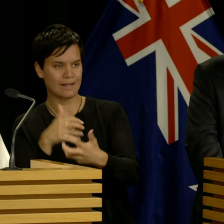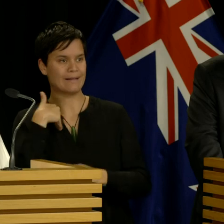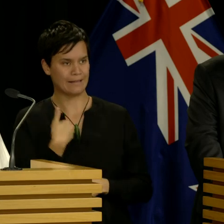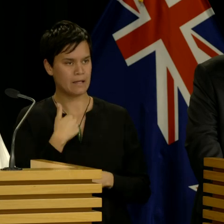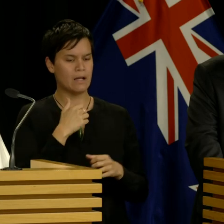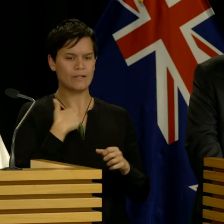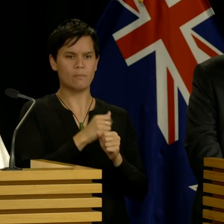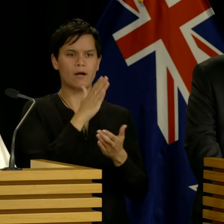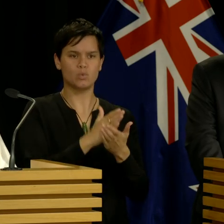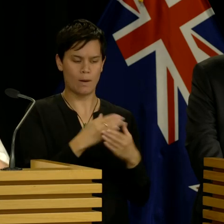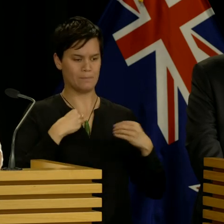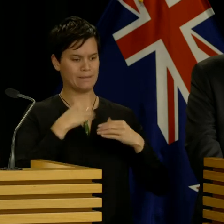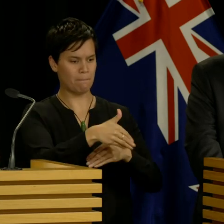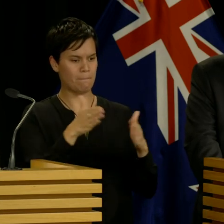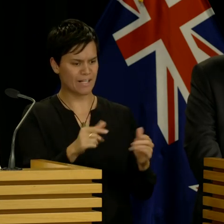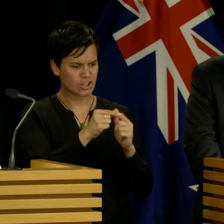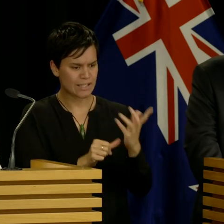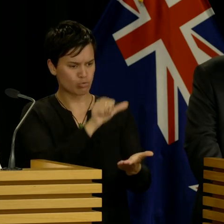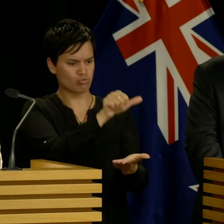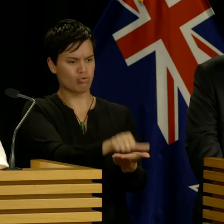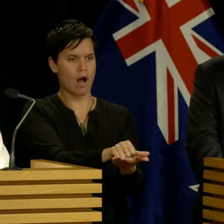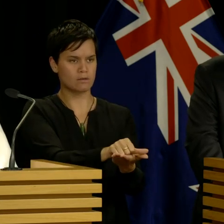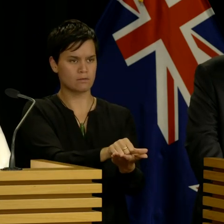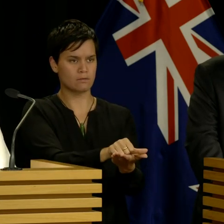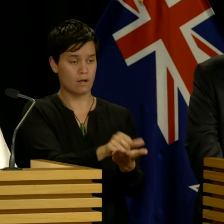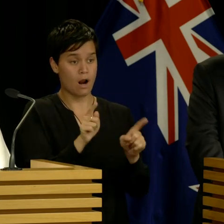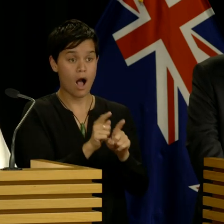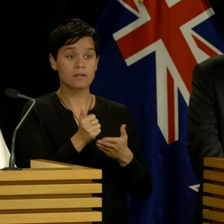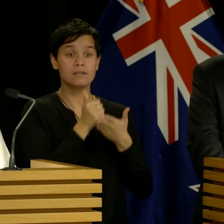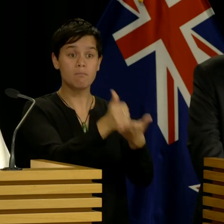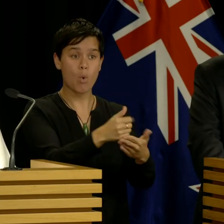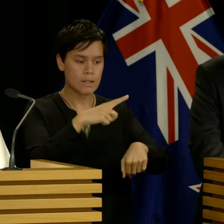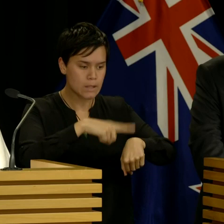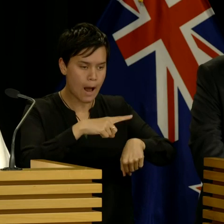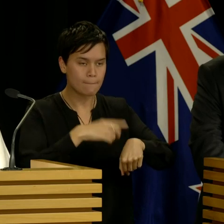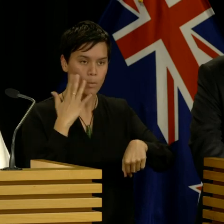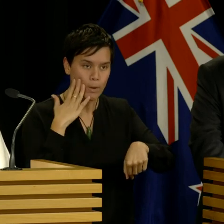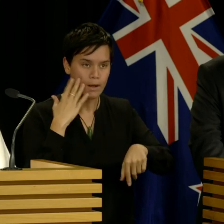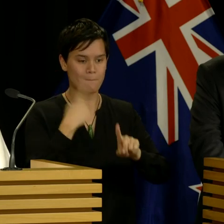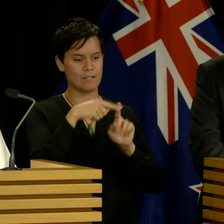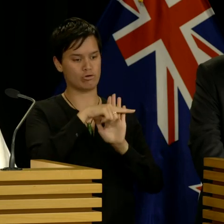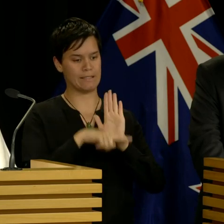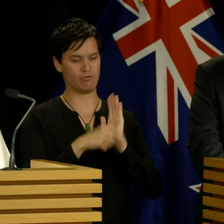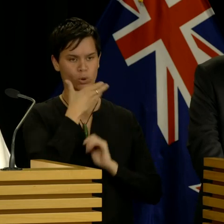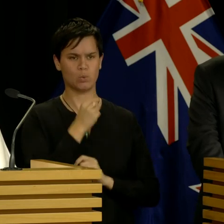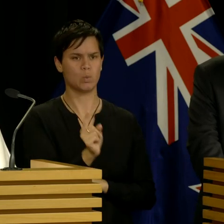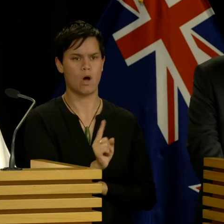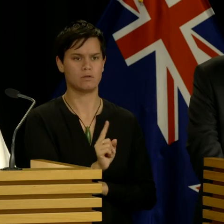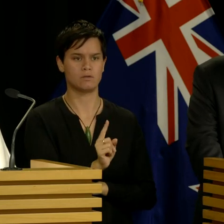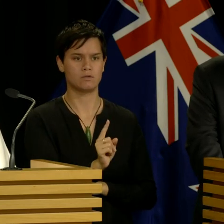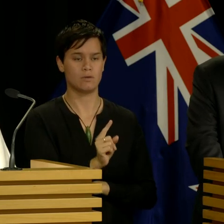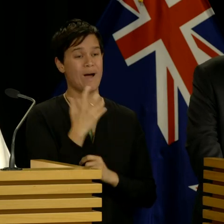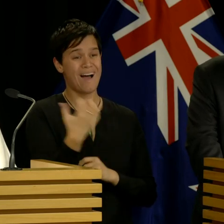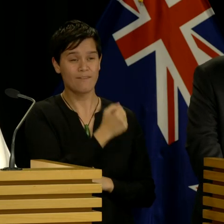of this package right, in particular, the timing of support and the criteria that we will use. We have to